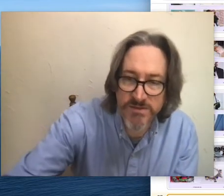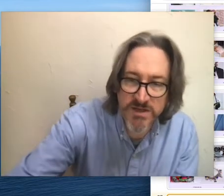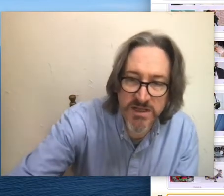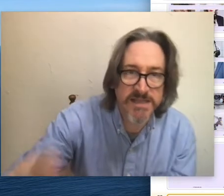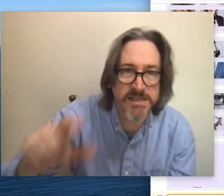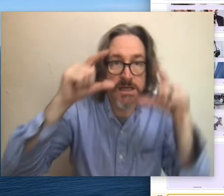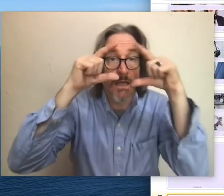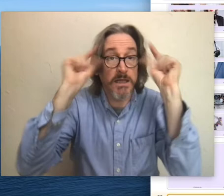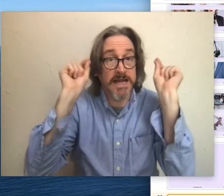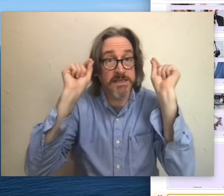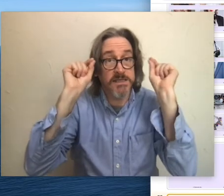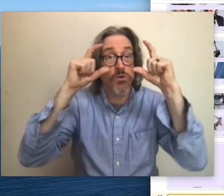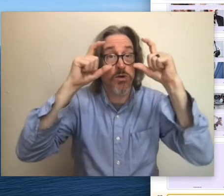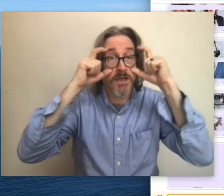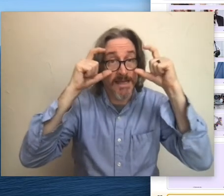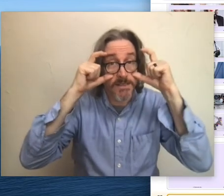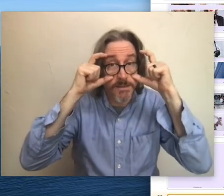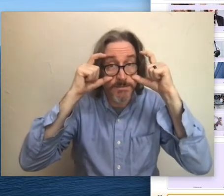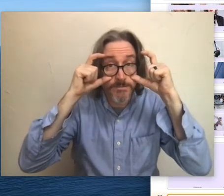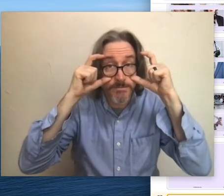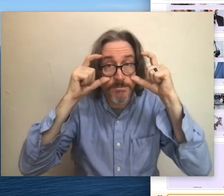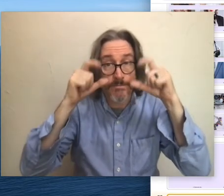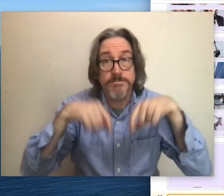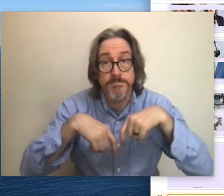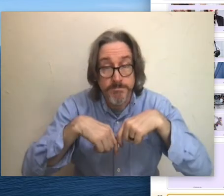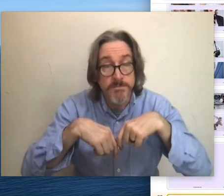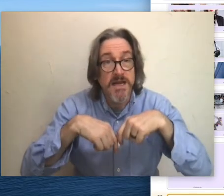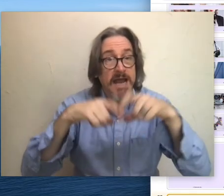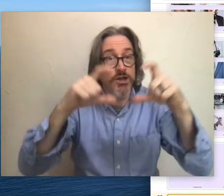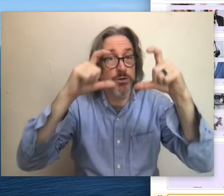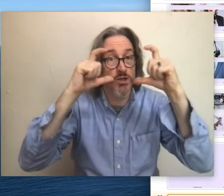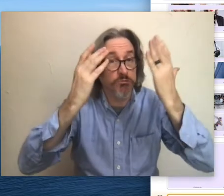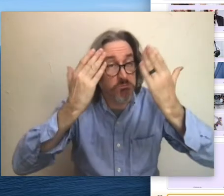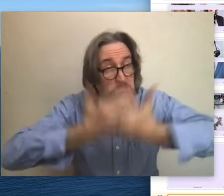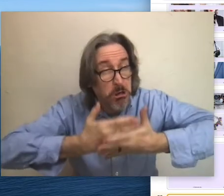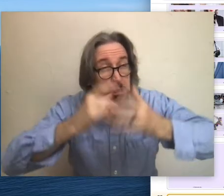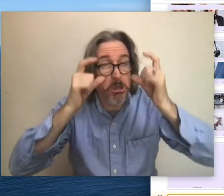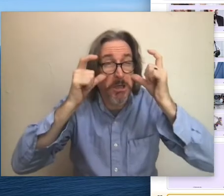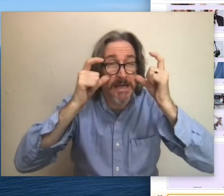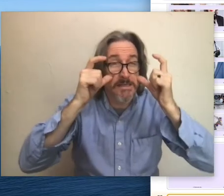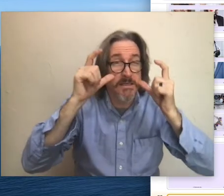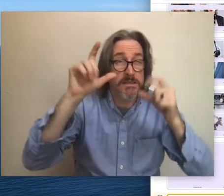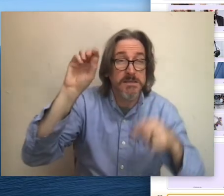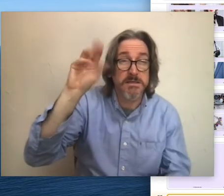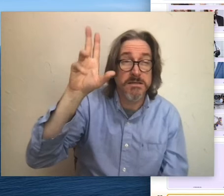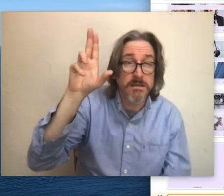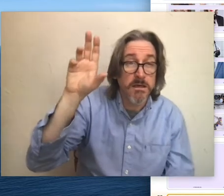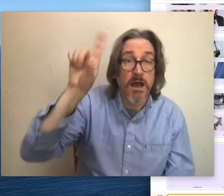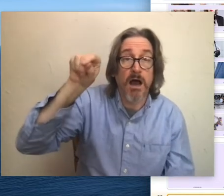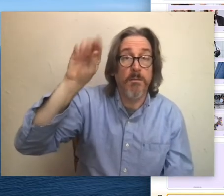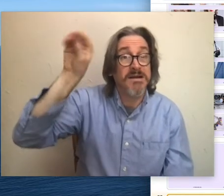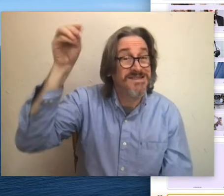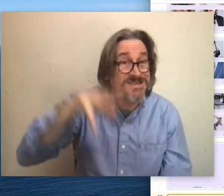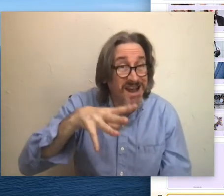Types of glasses or glasses. And you can do dark glasses,